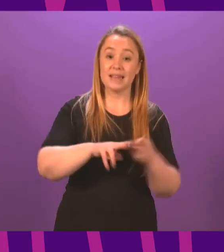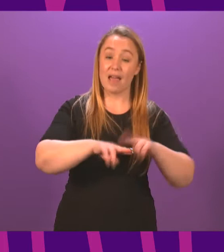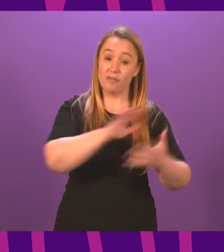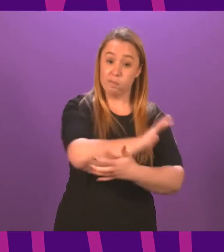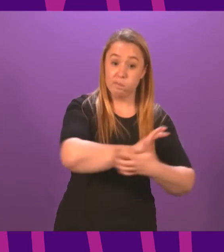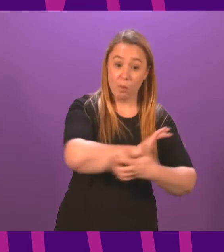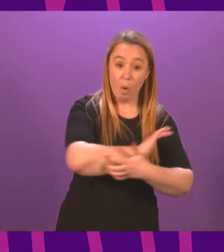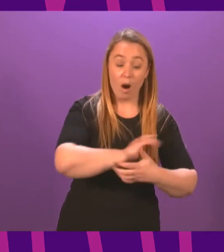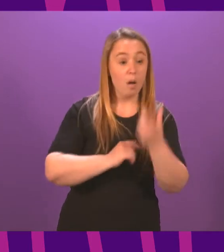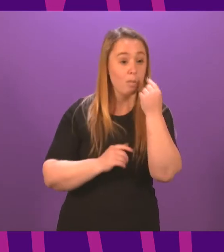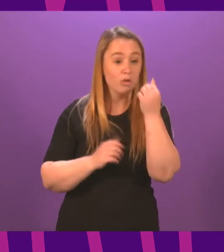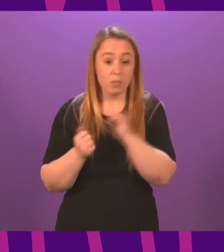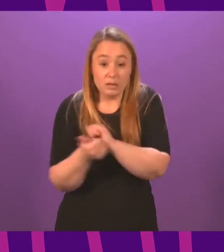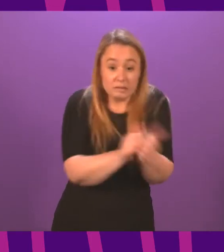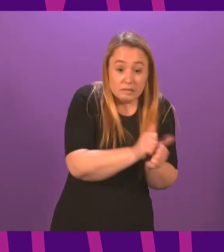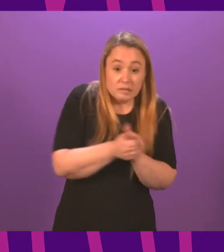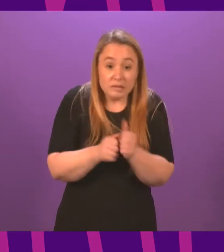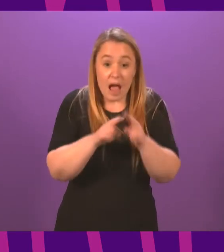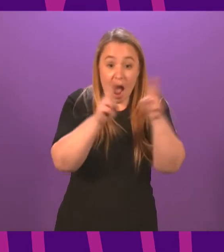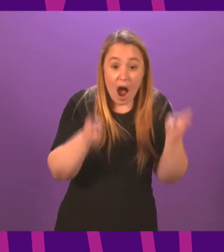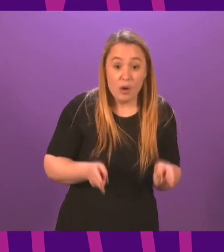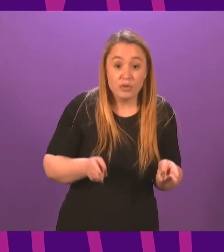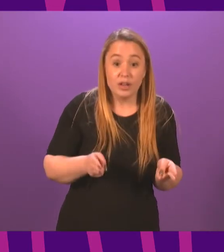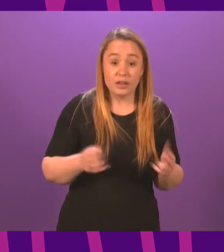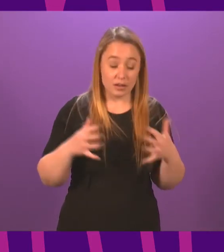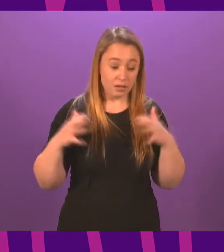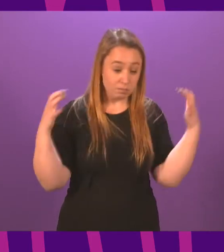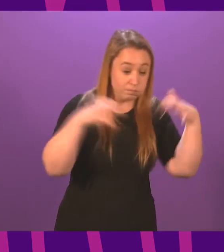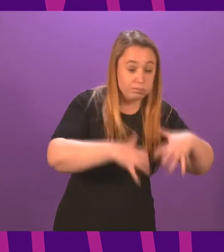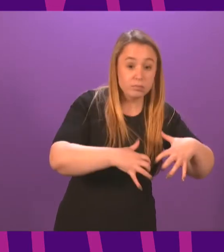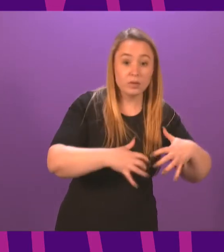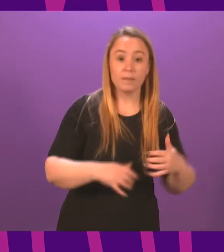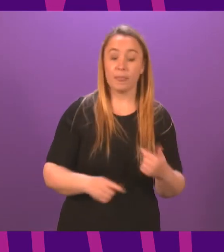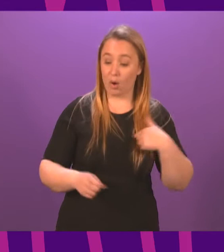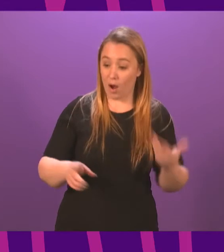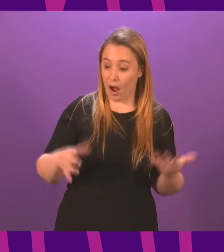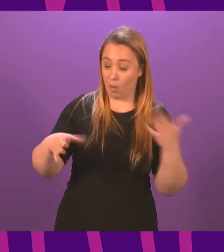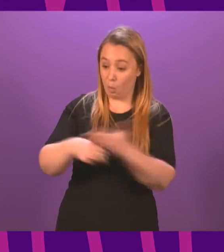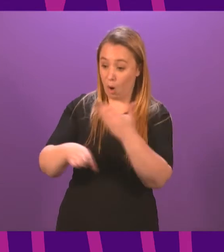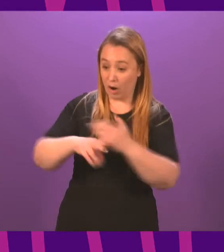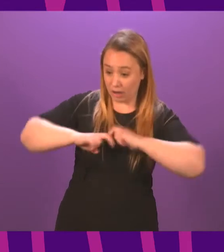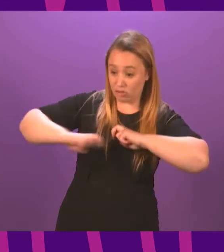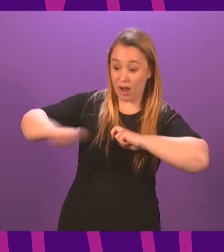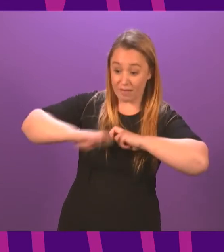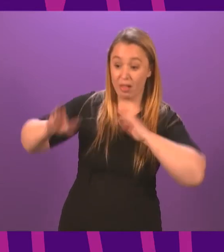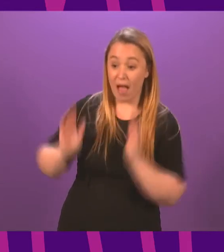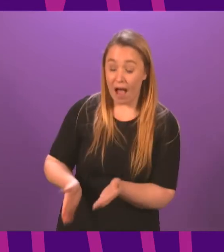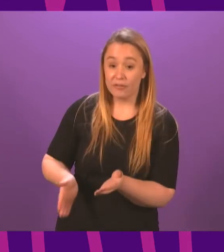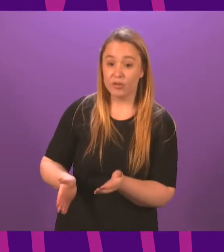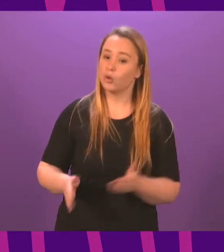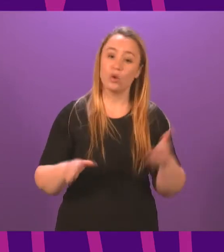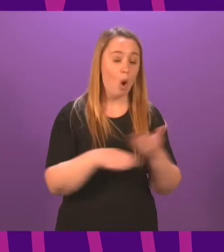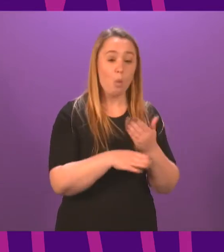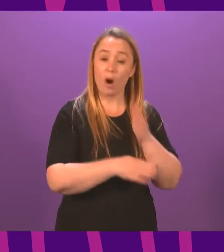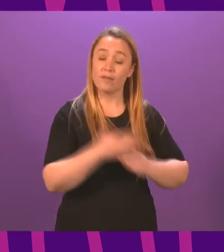in overcrowded housing. You are more likely to be going to your place of work rather than working from home. You are